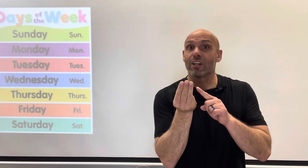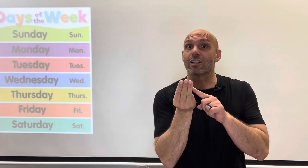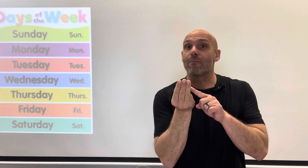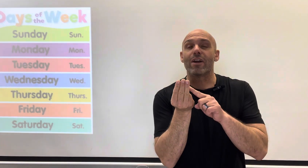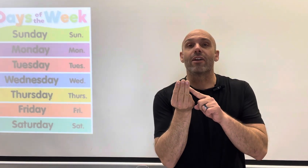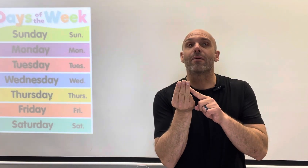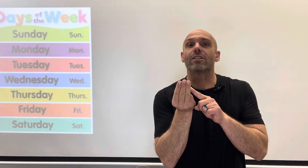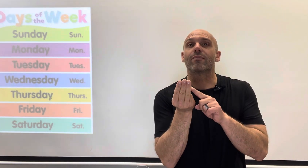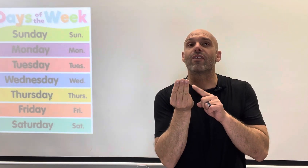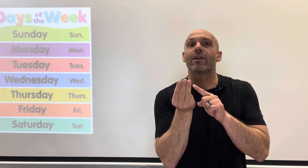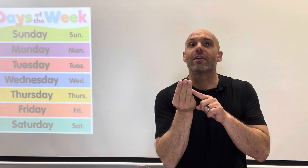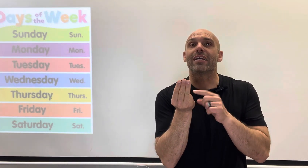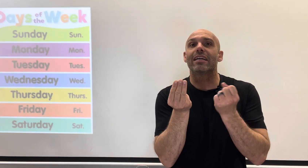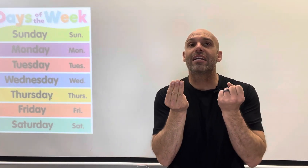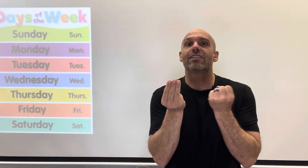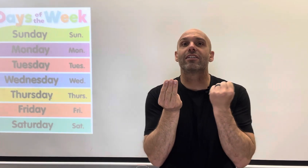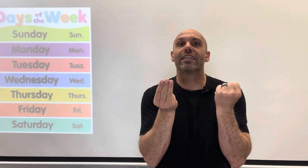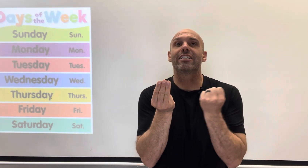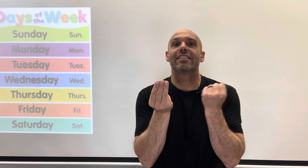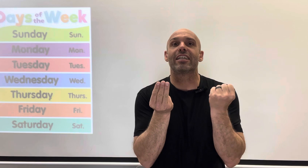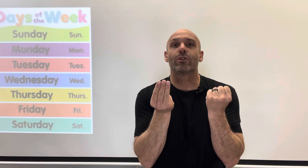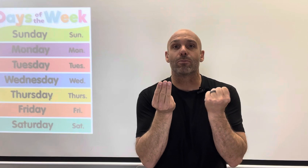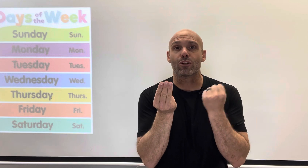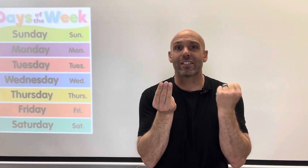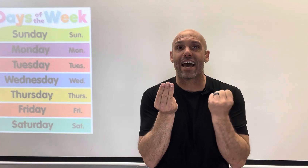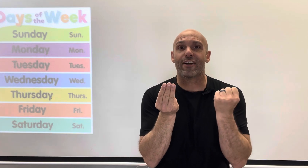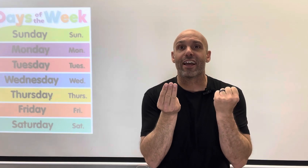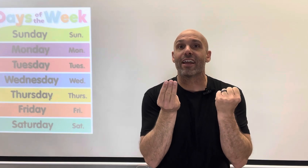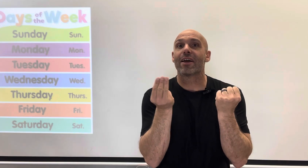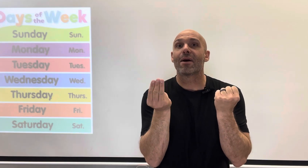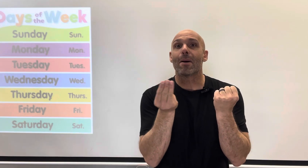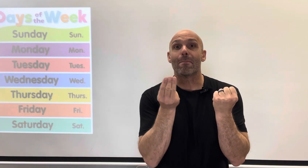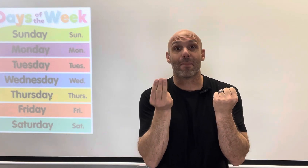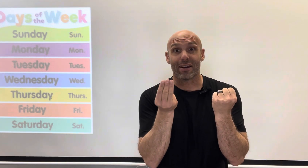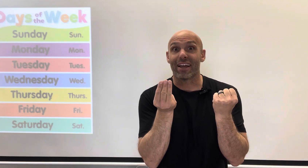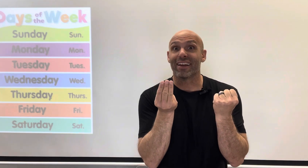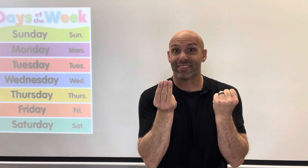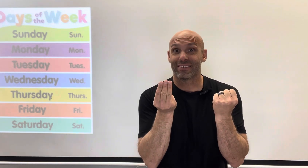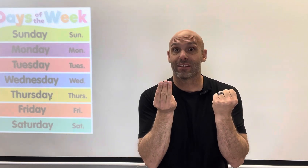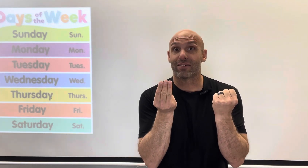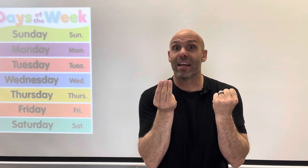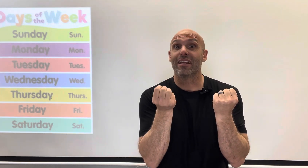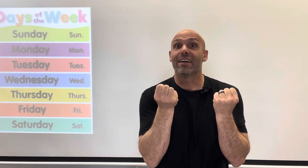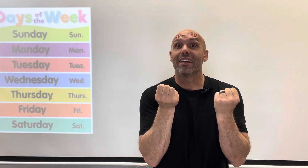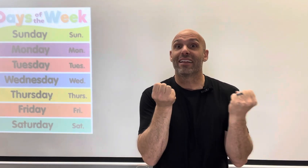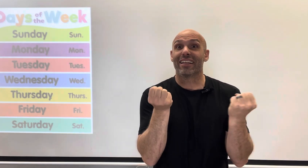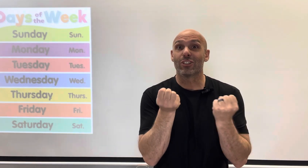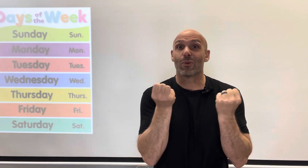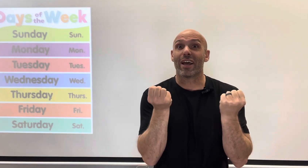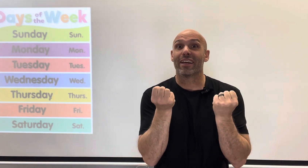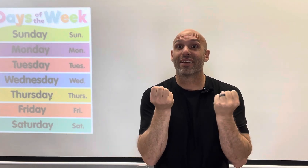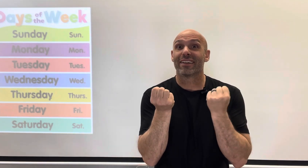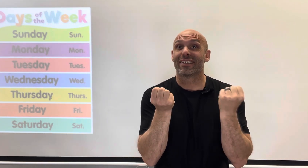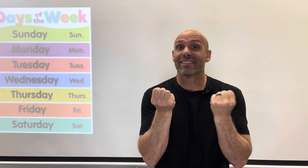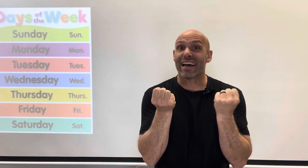up, very easily distinguishable. Saturday, Monday, right? This way,